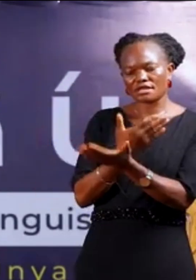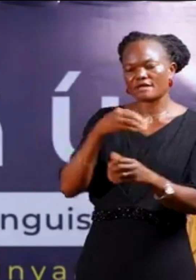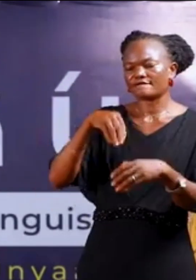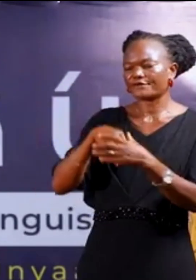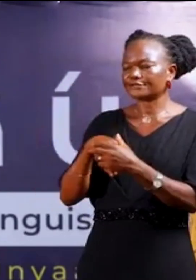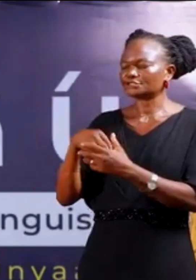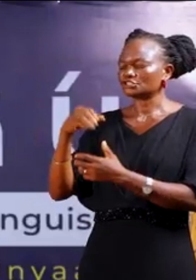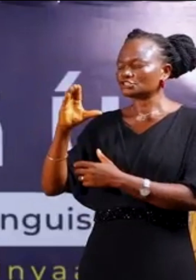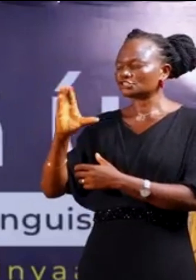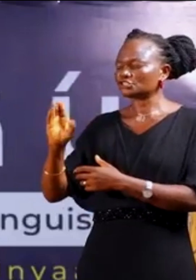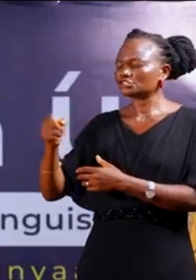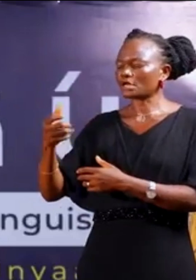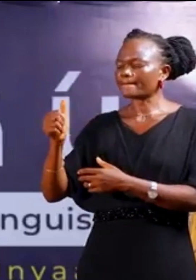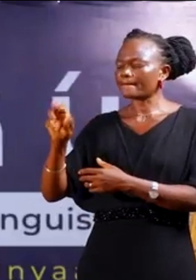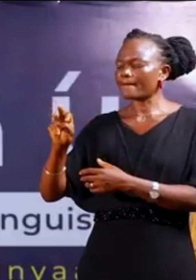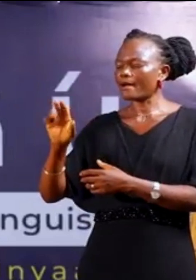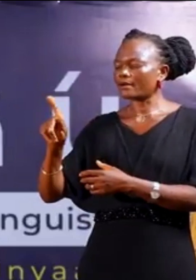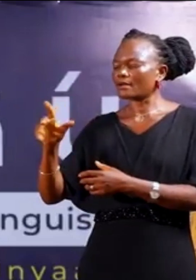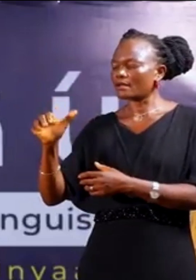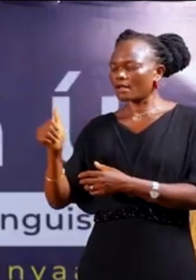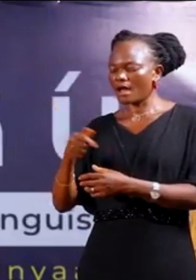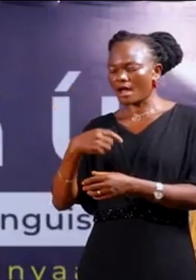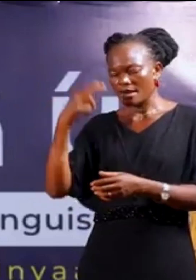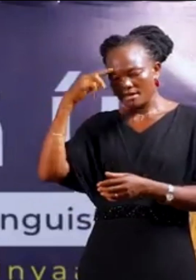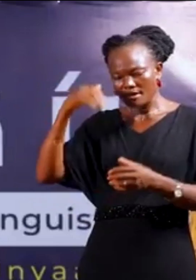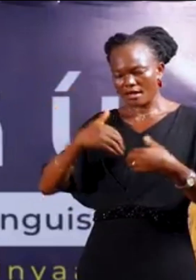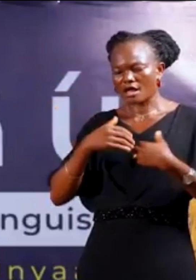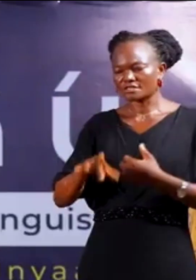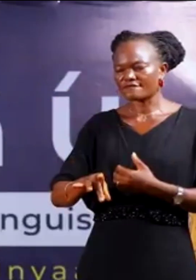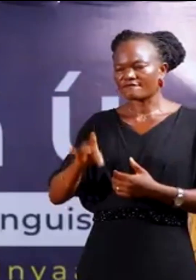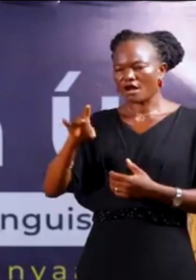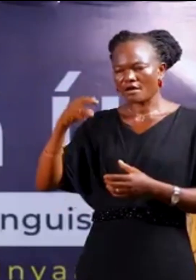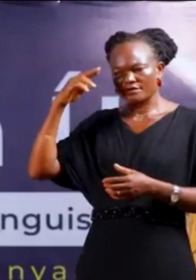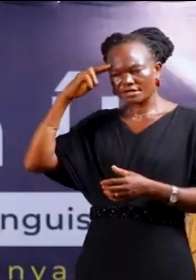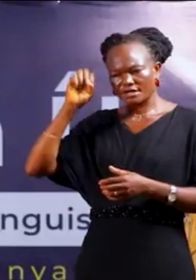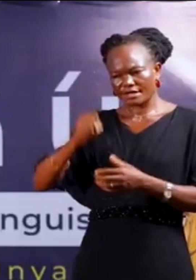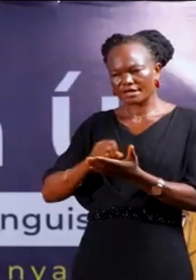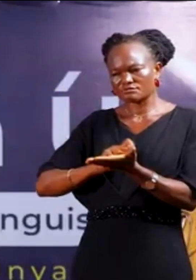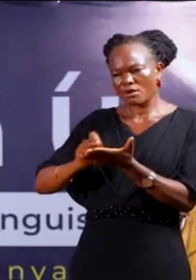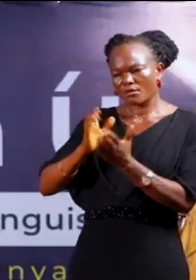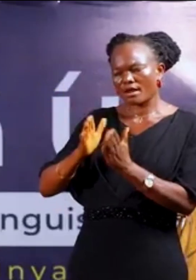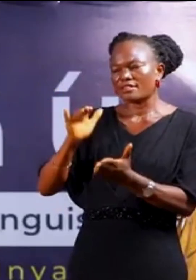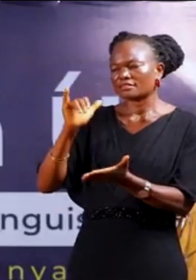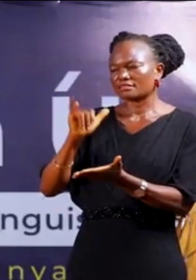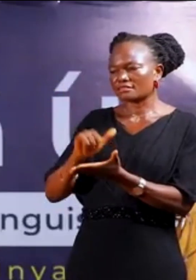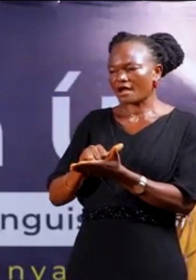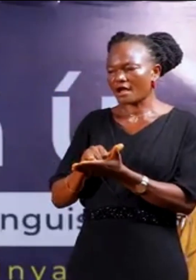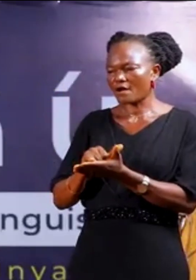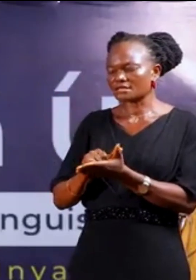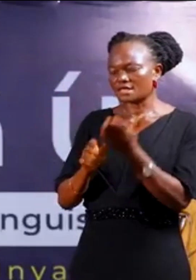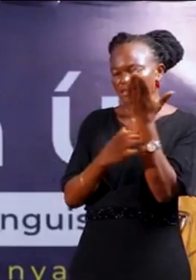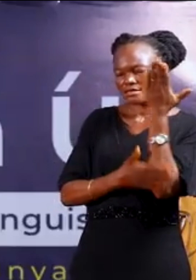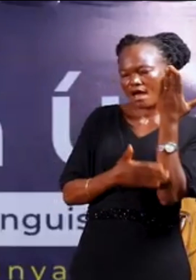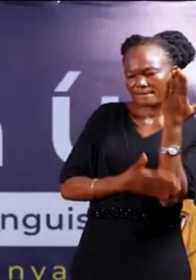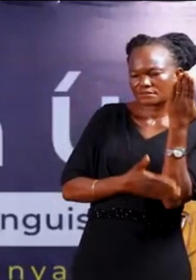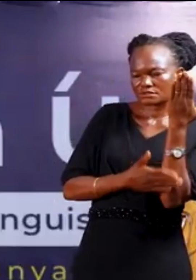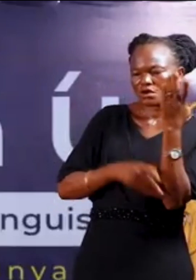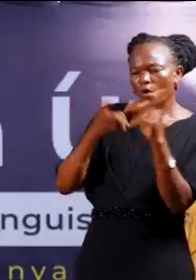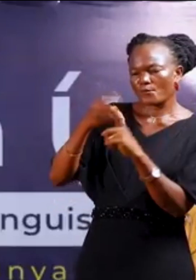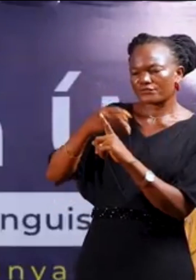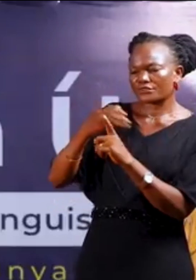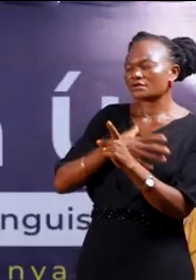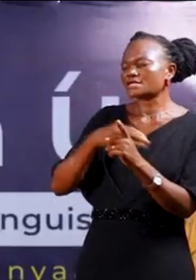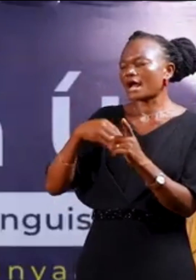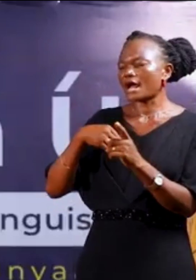Jamaica, he affirmed in his memoir that yams, potatoes, and